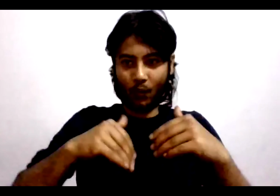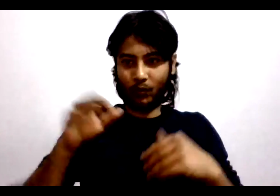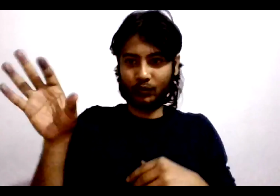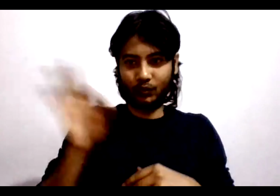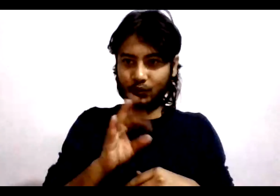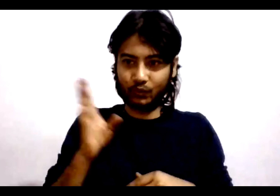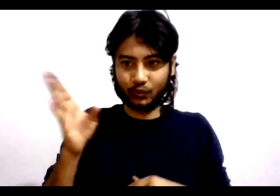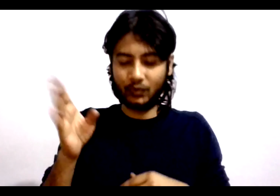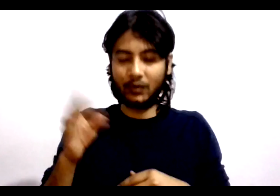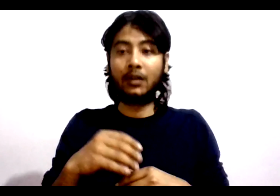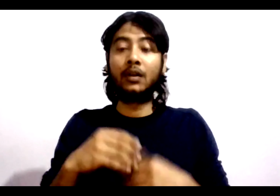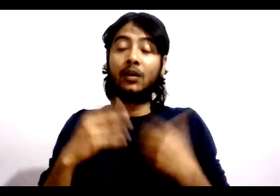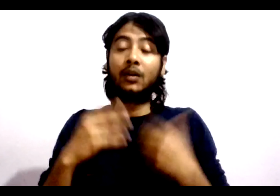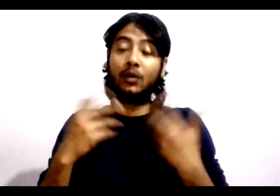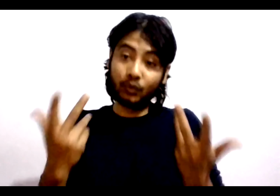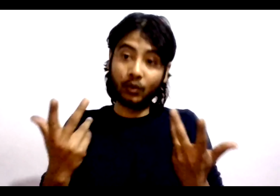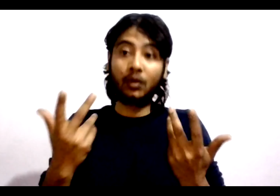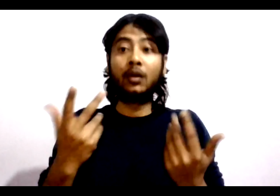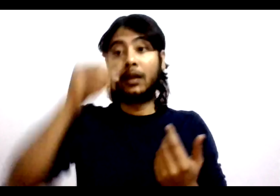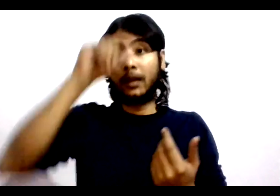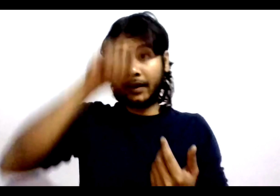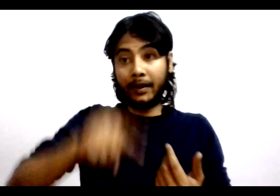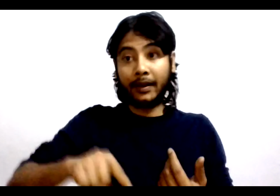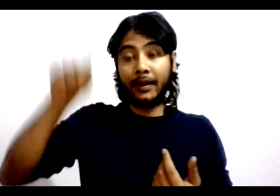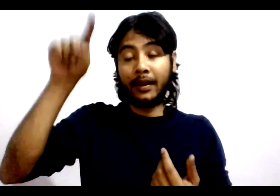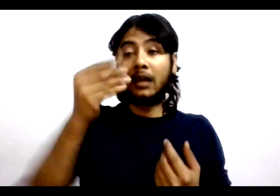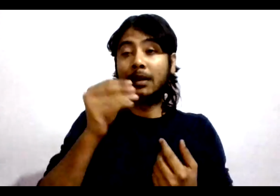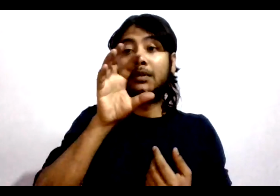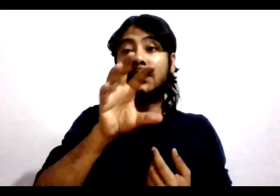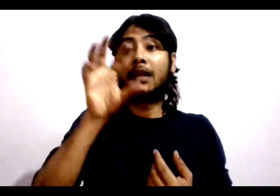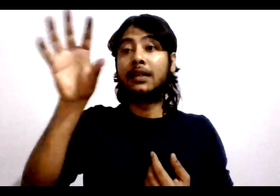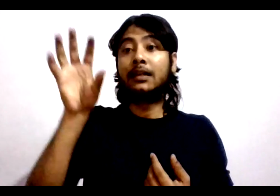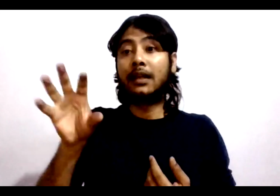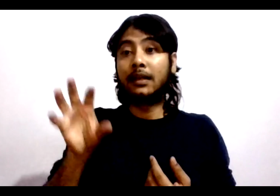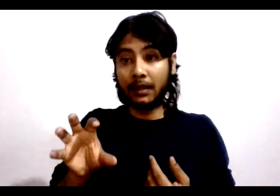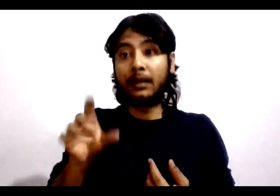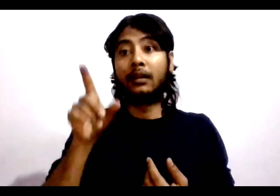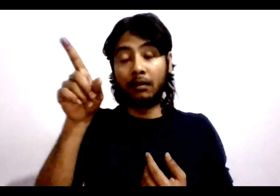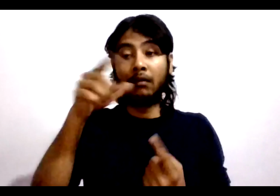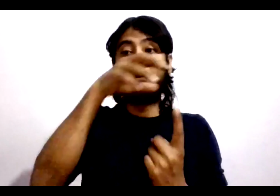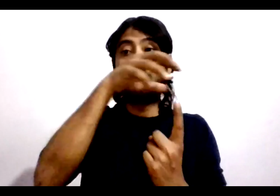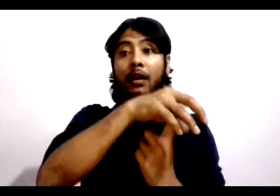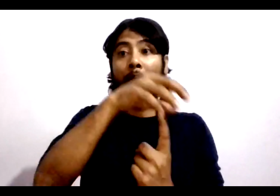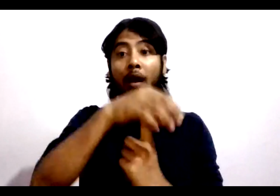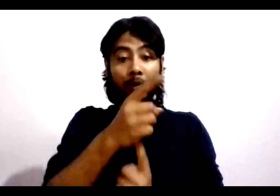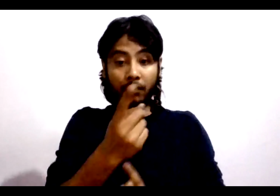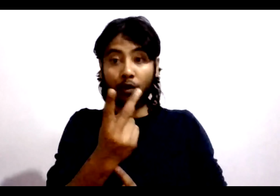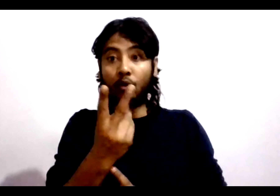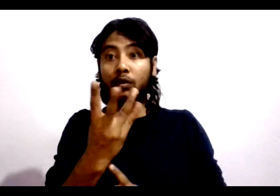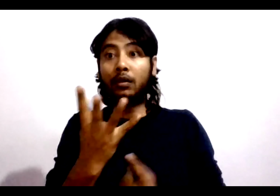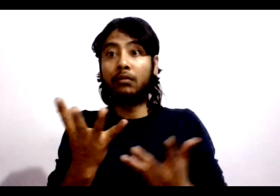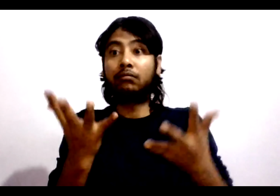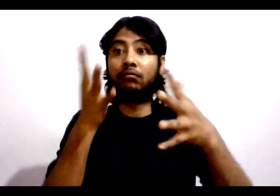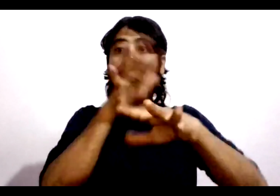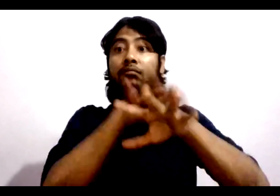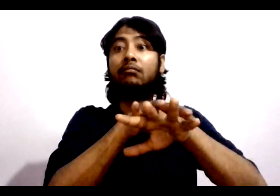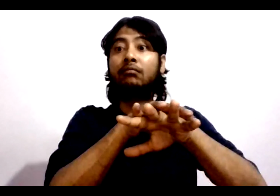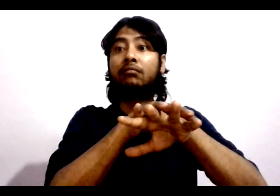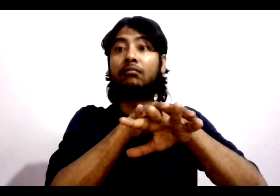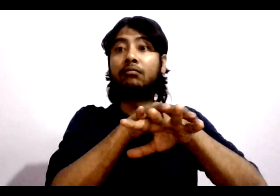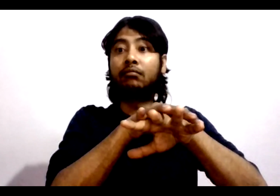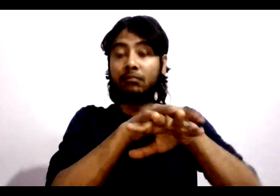some states, they do not have, in fact, several departments are merged into one. They do not want to create a large bandwagon of different